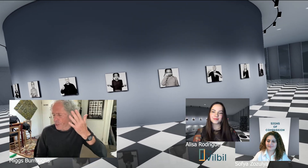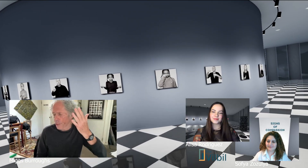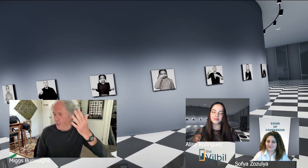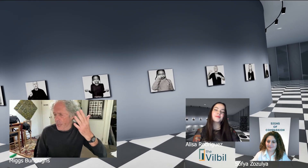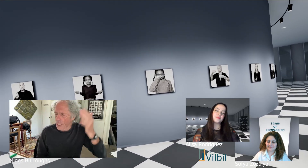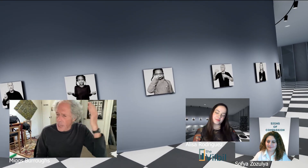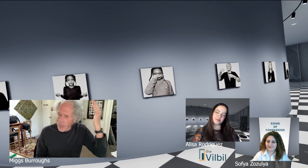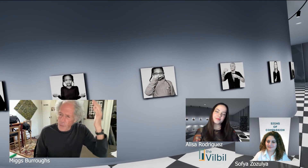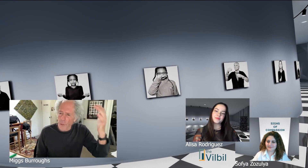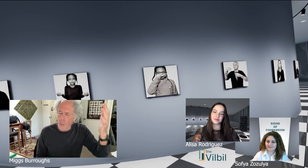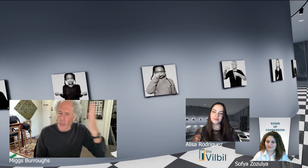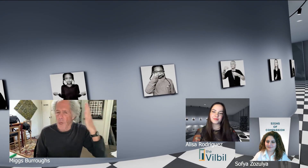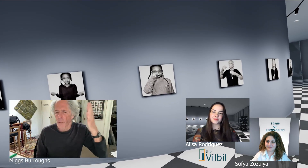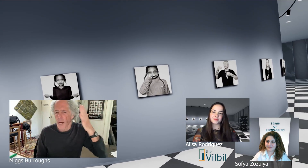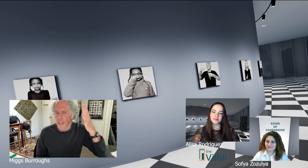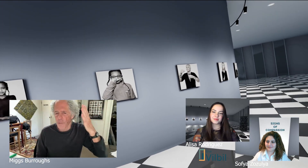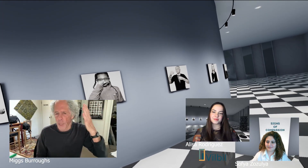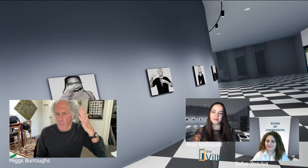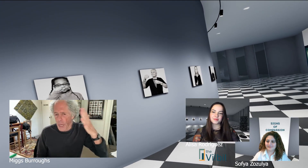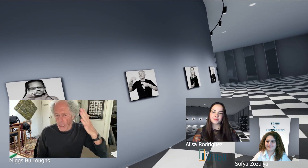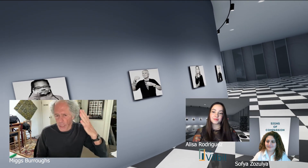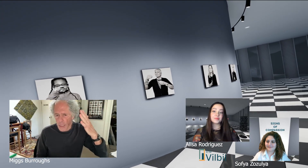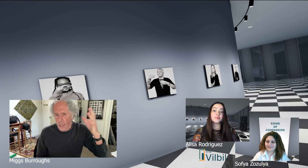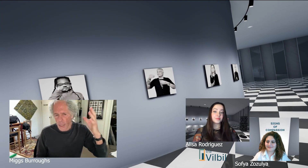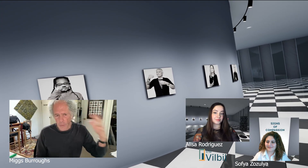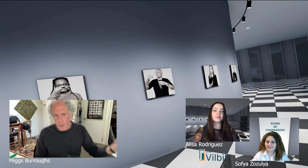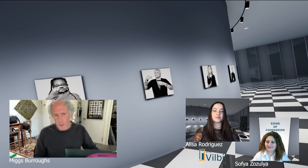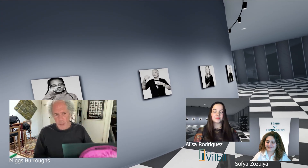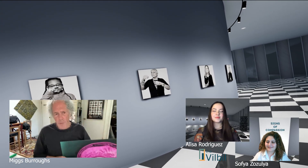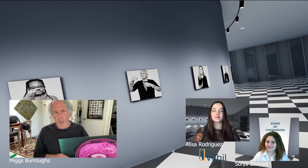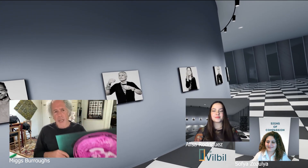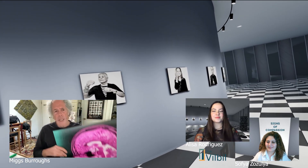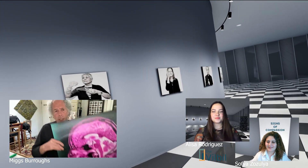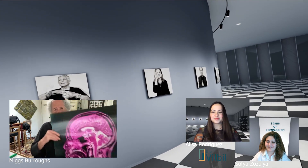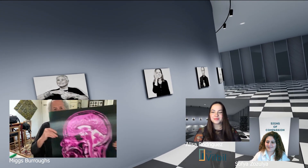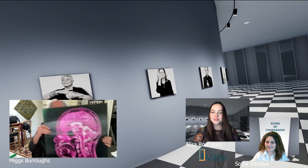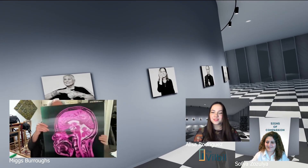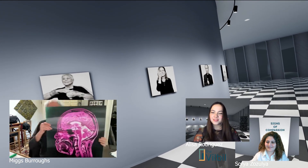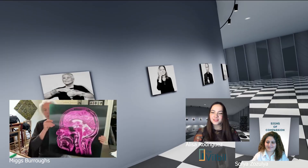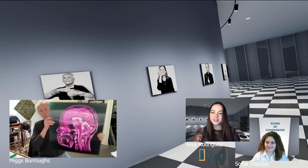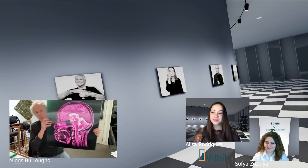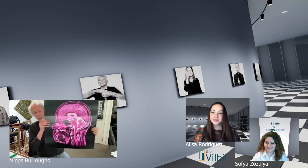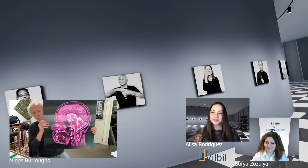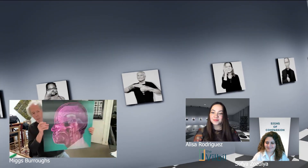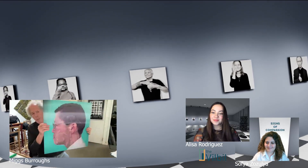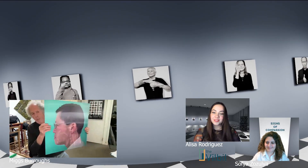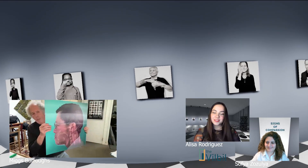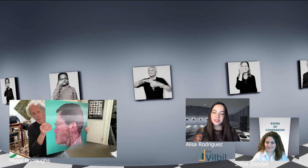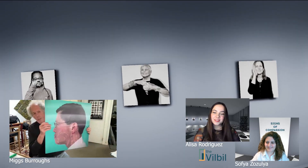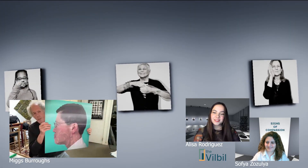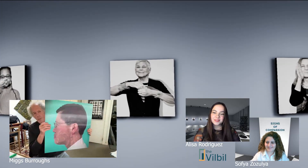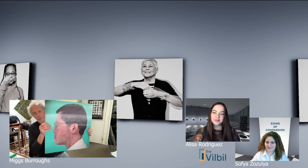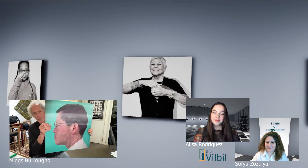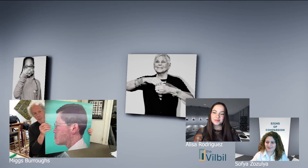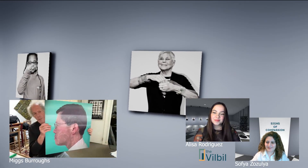picture, and then I will do an MRI of my brain, and I want you to combine it. So this is, wow. So there's